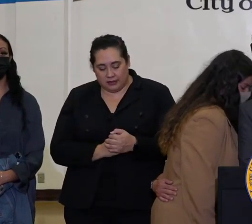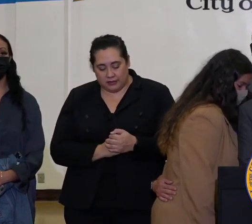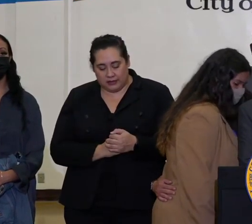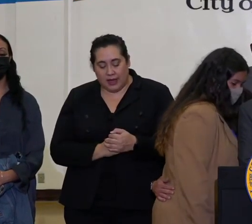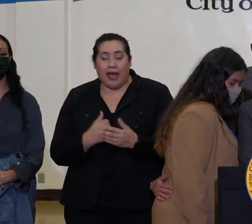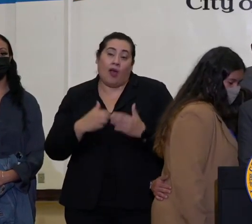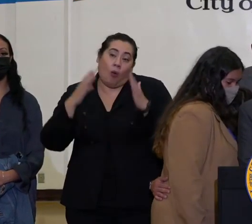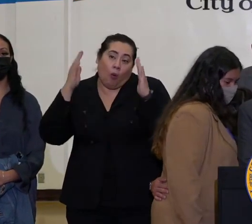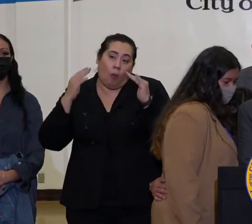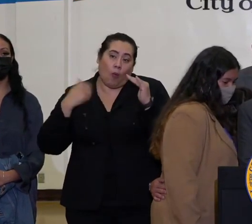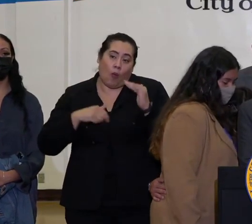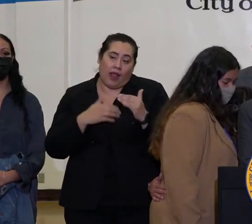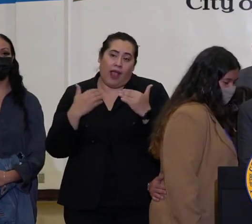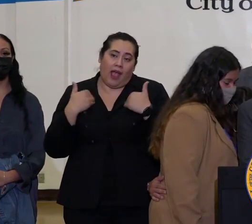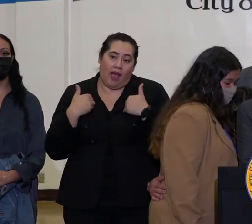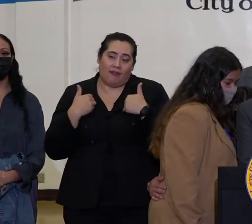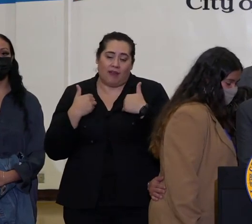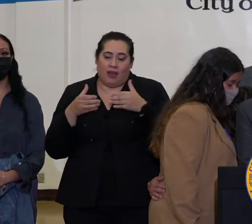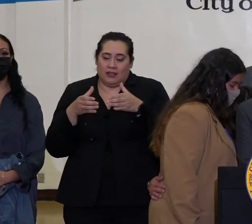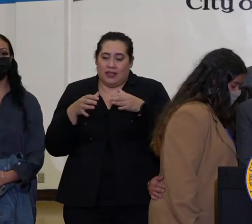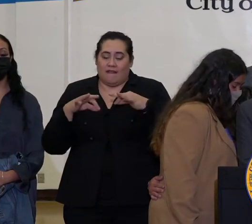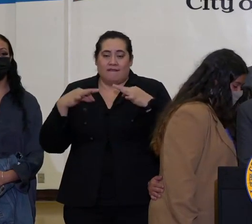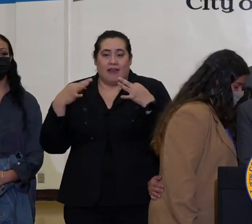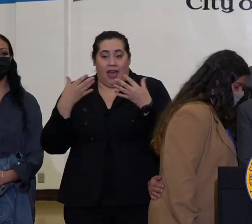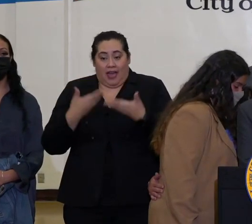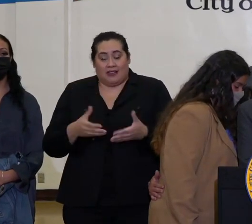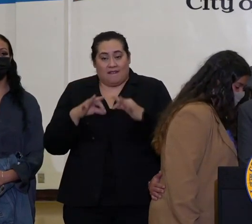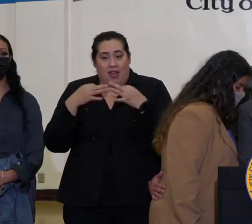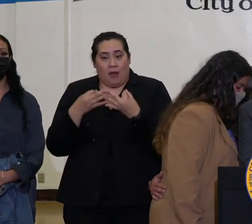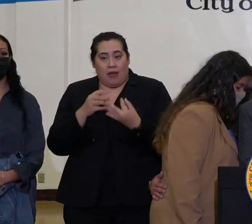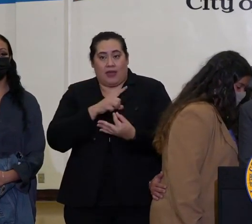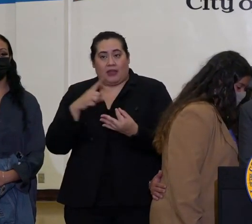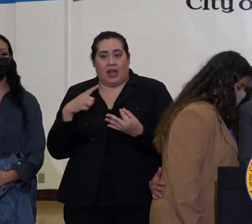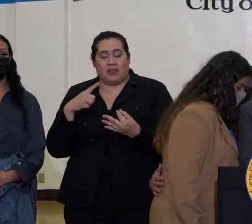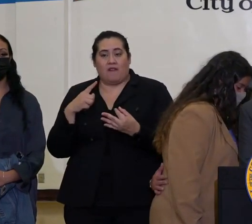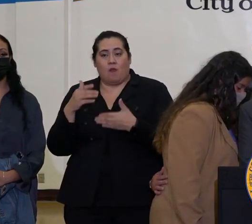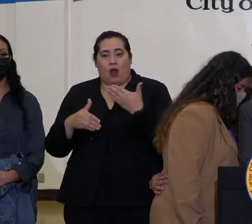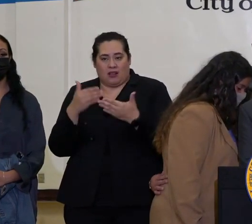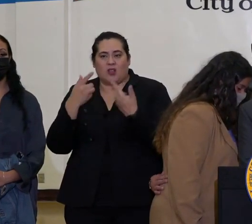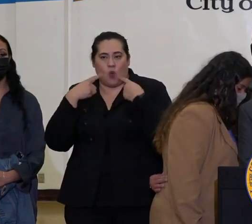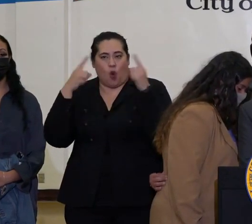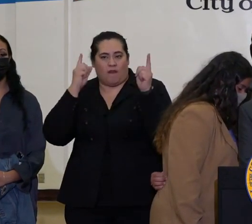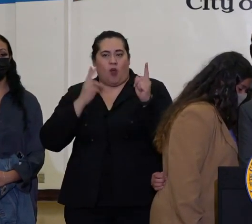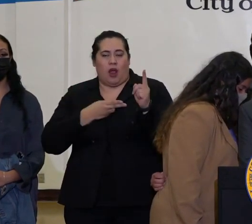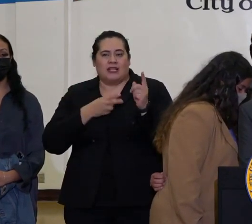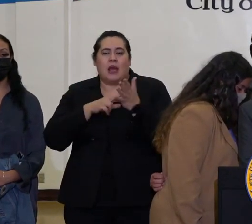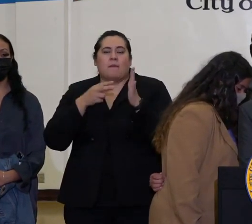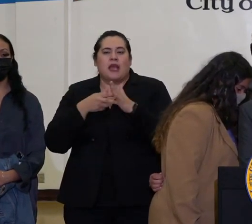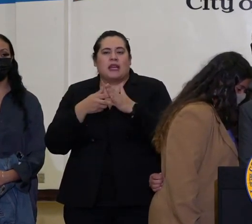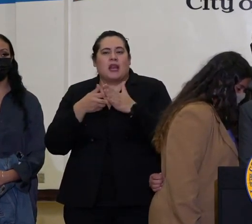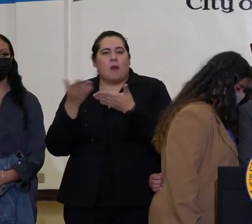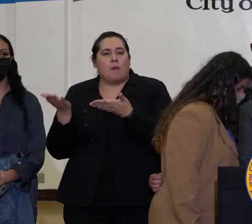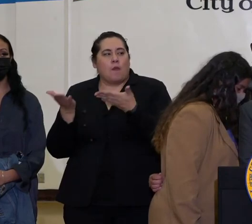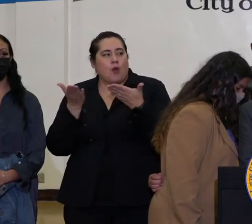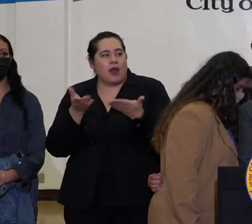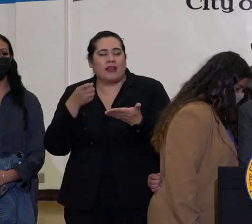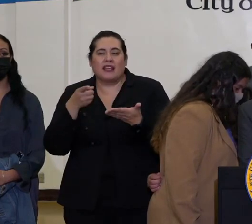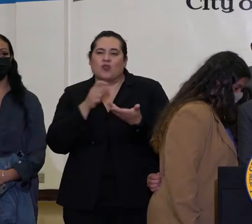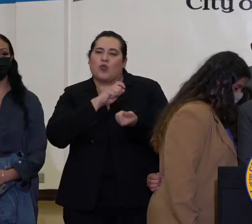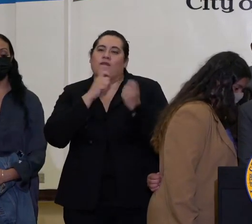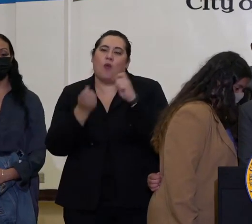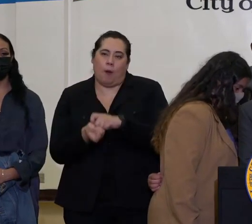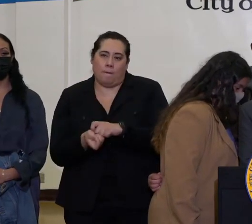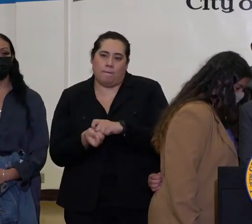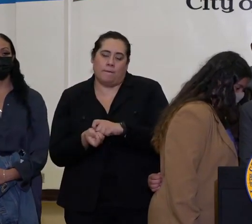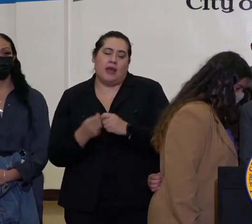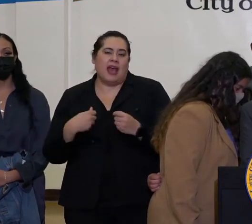the hope that we have as a family is that the legislative process has worked for us in the sense of bringing about, I think, what is needed reform.